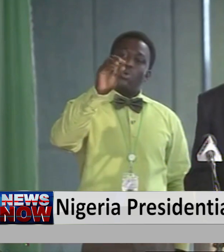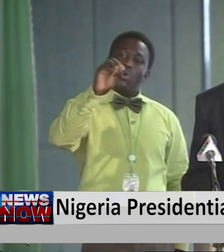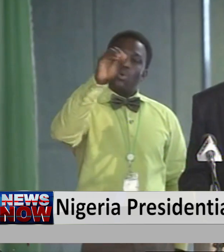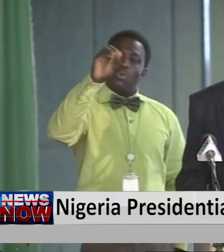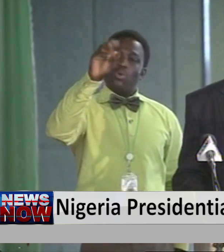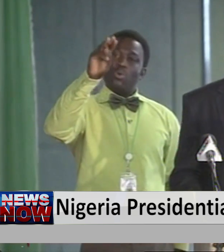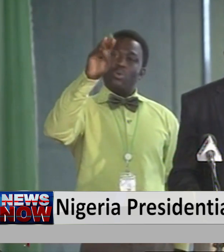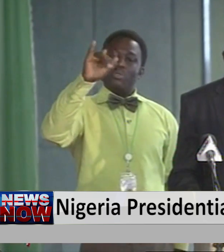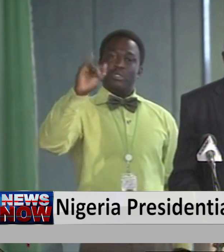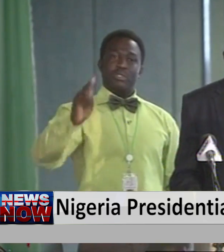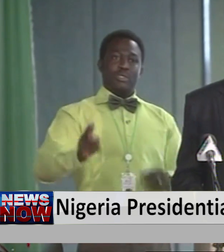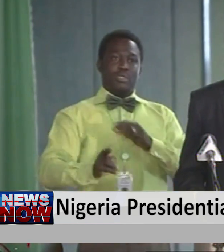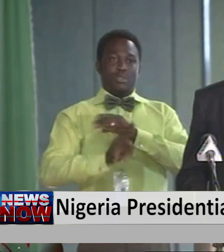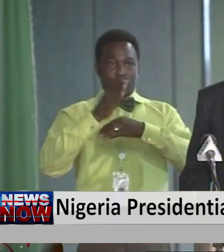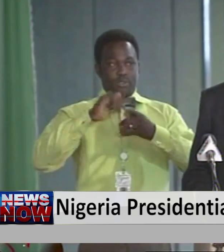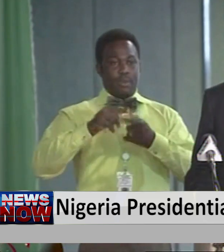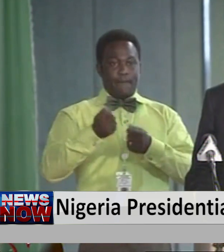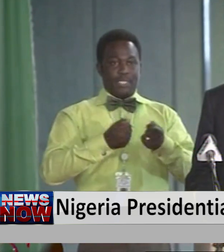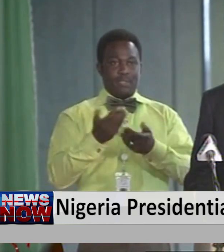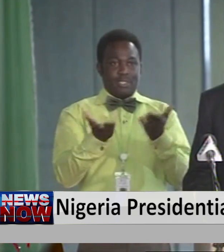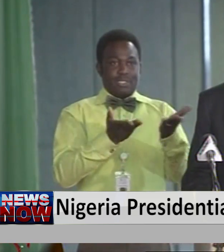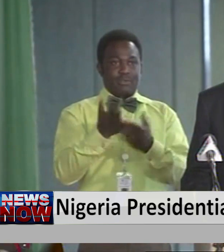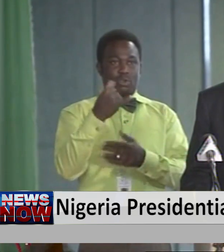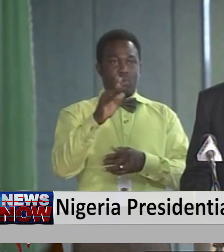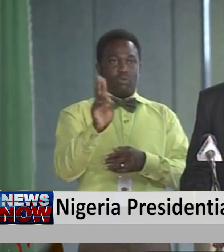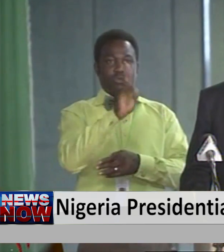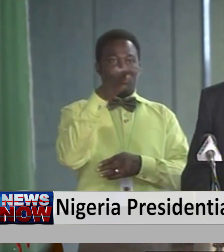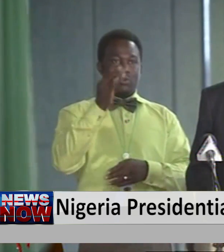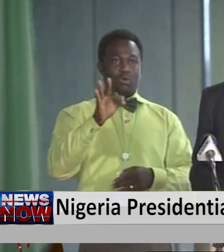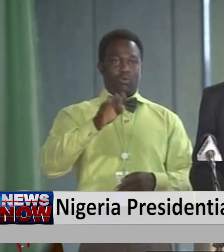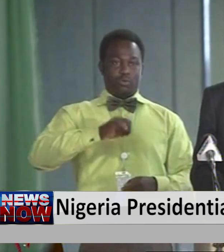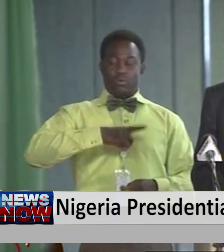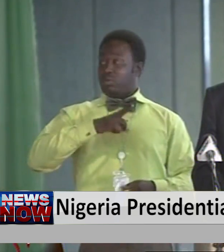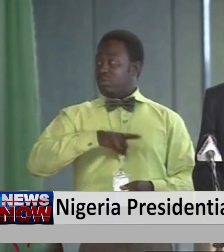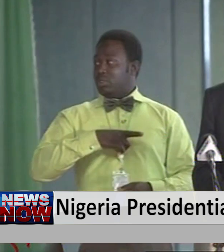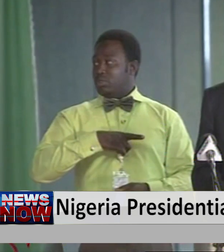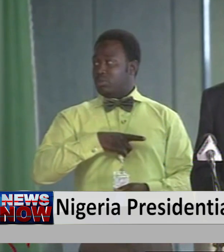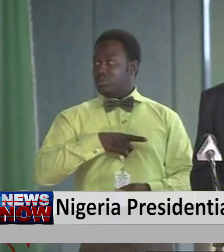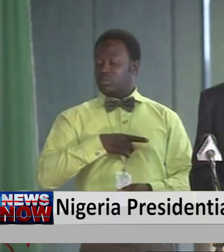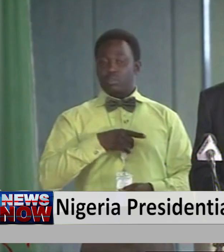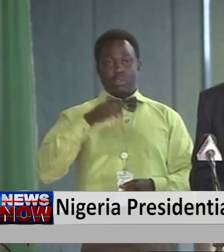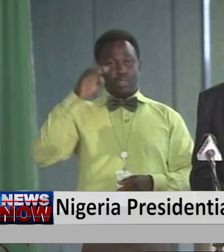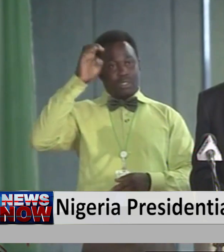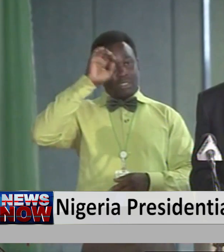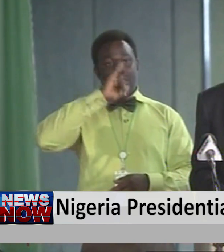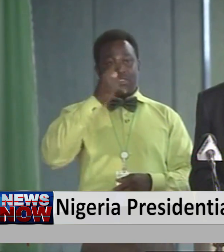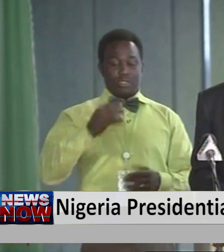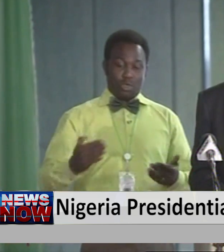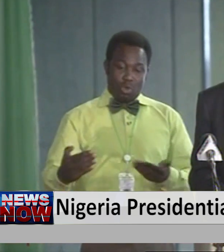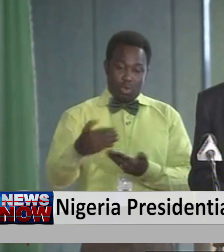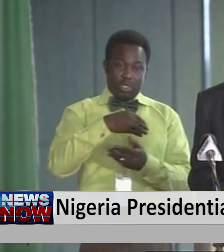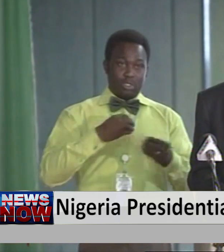Vice Chancellor, Management Services of the University of Lagos. I am the collating